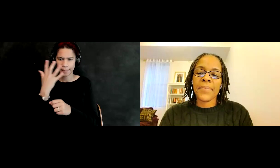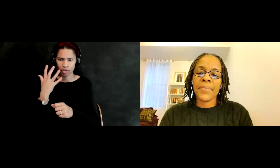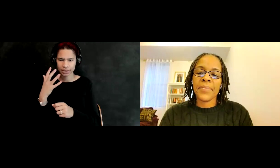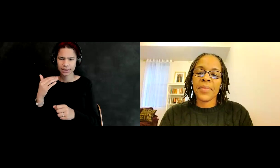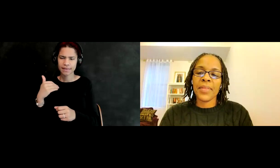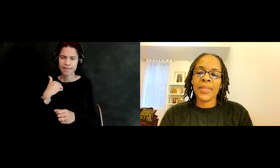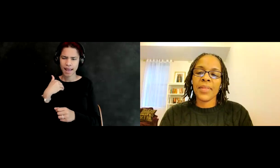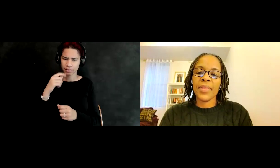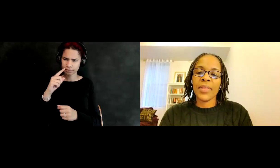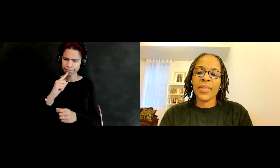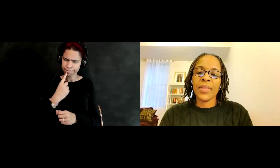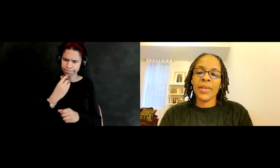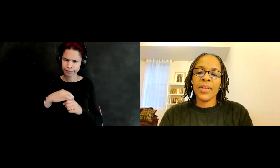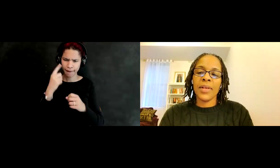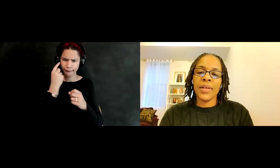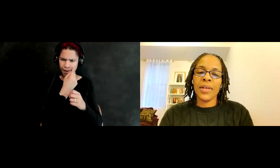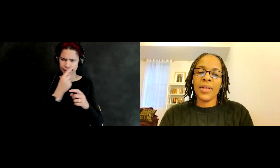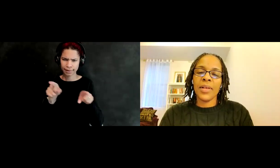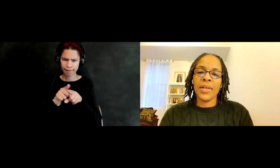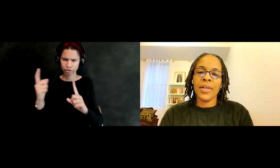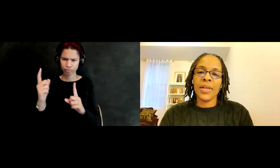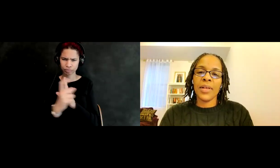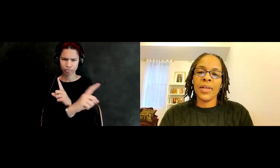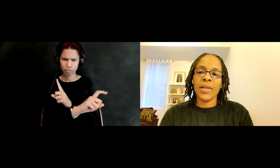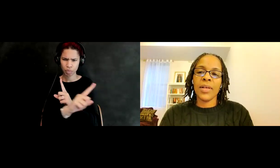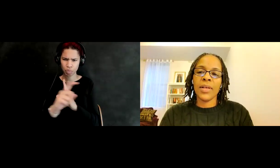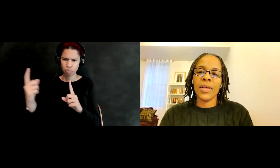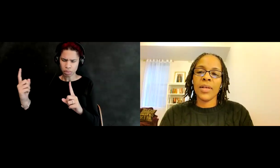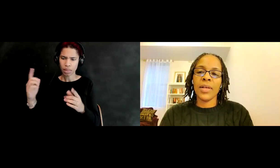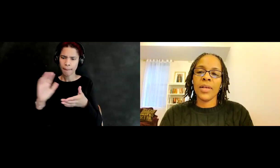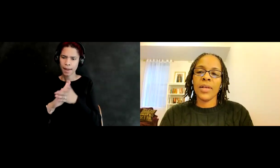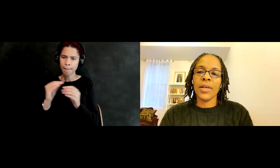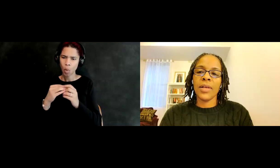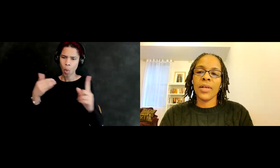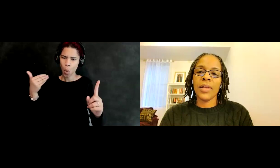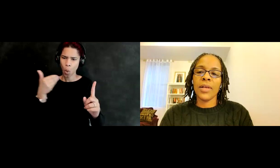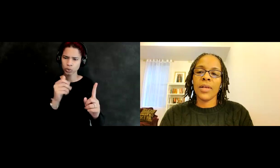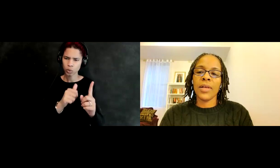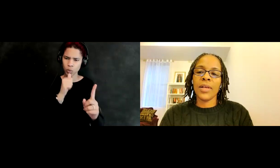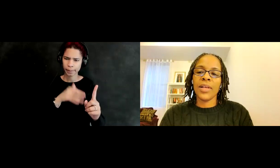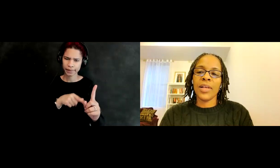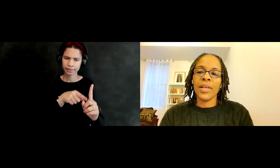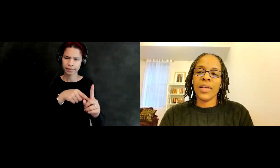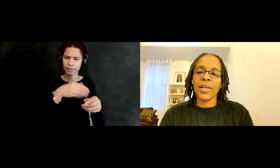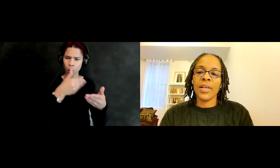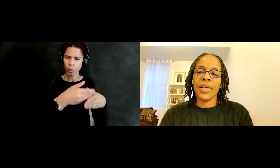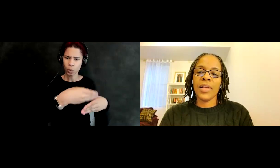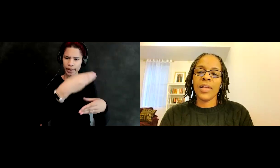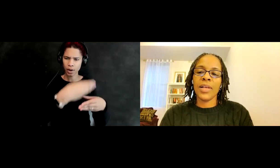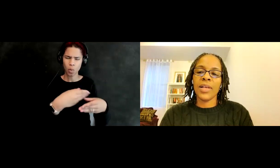the aisles. Each loop brought him closer to a woman standing by the window, and he was clearly struck by her